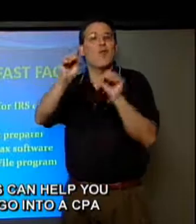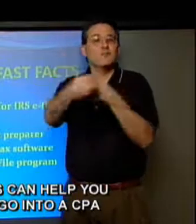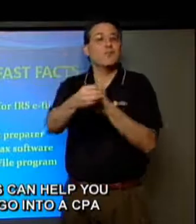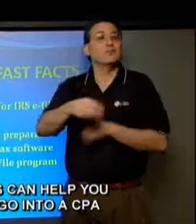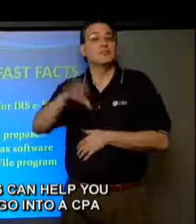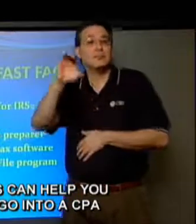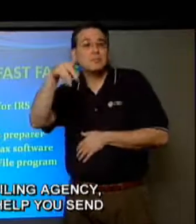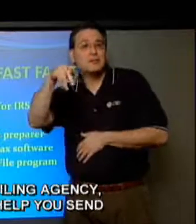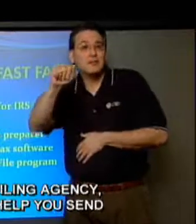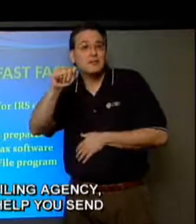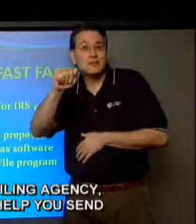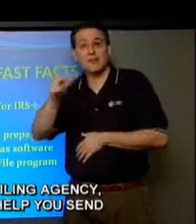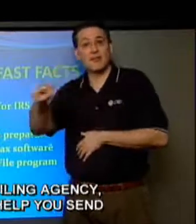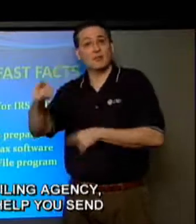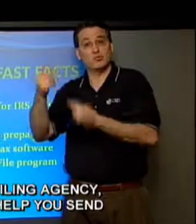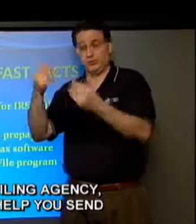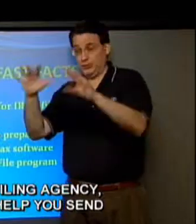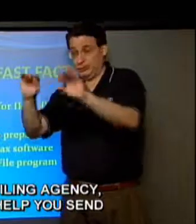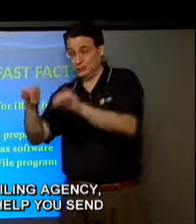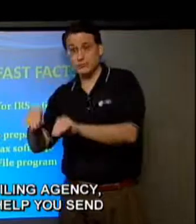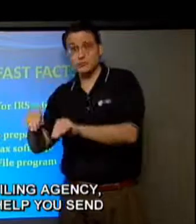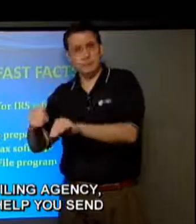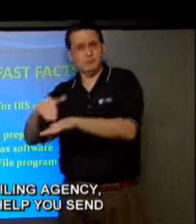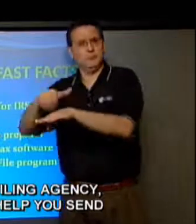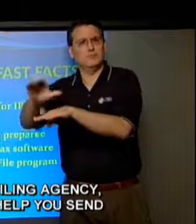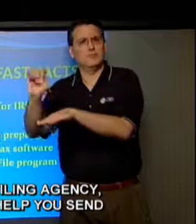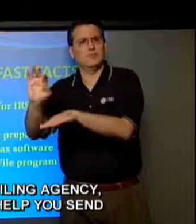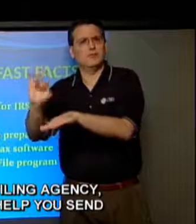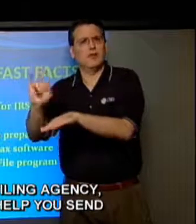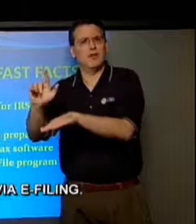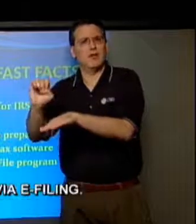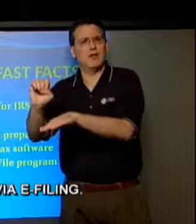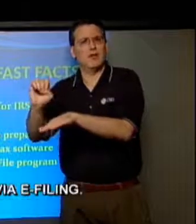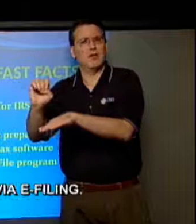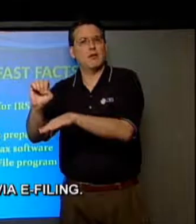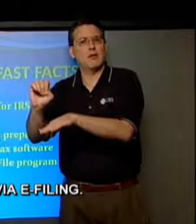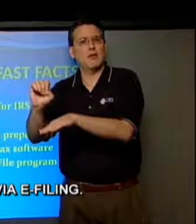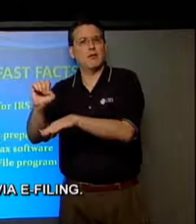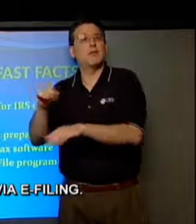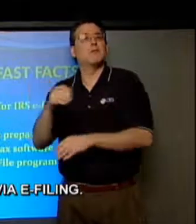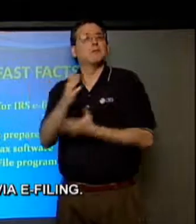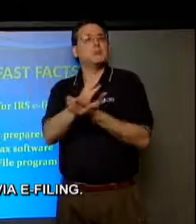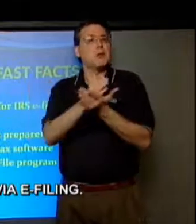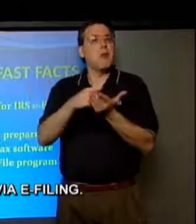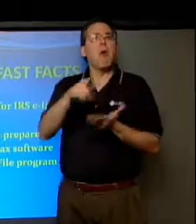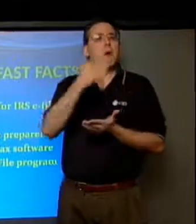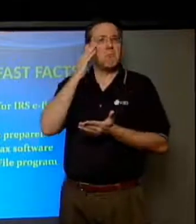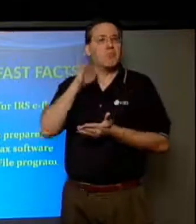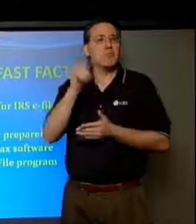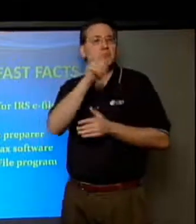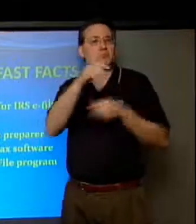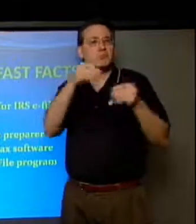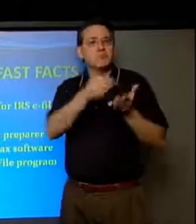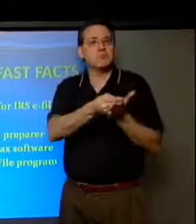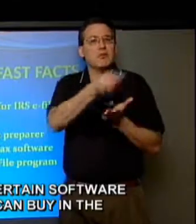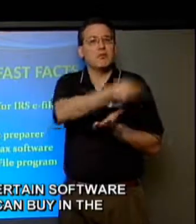CPA or a tax filing agency, they can help you send this in via e-filing. Or there's